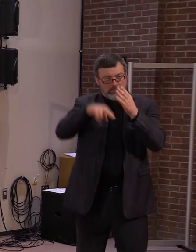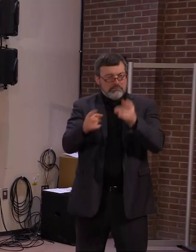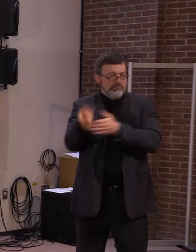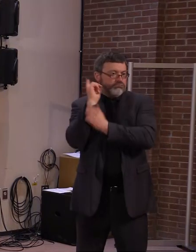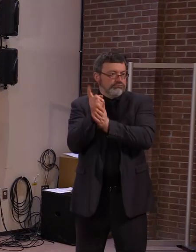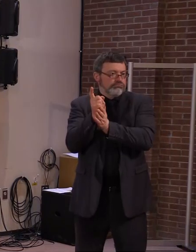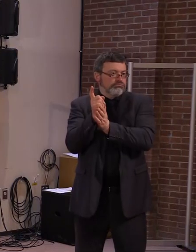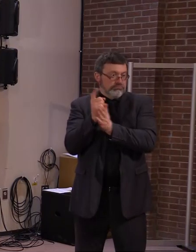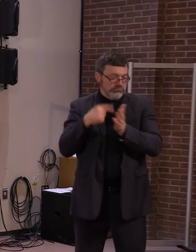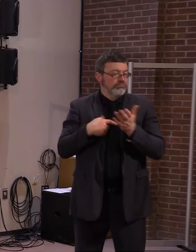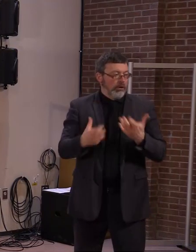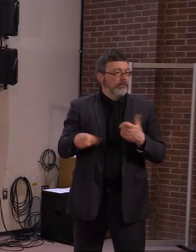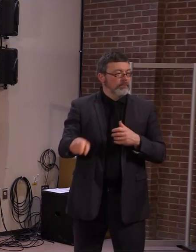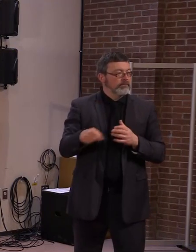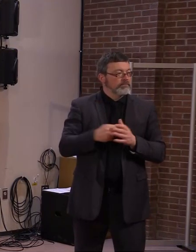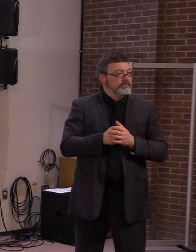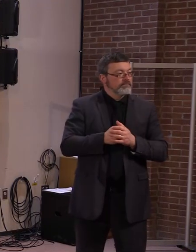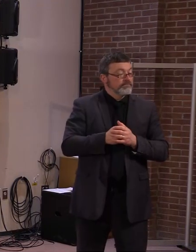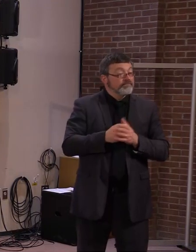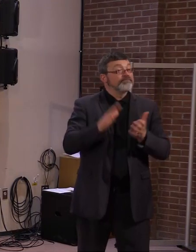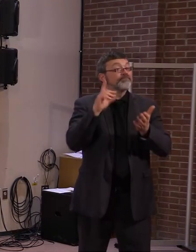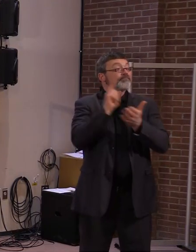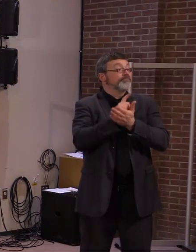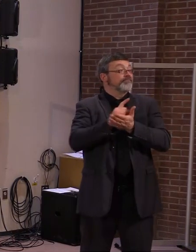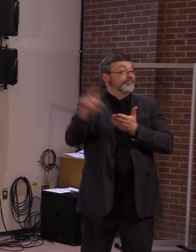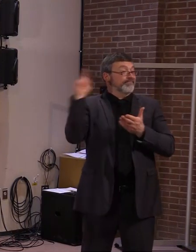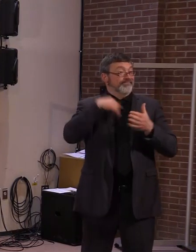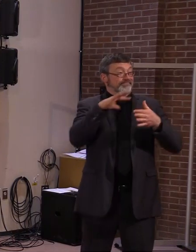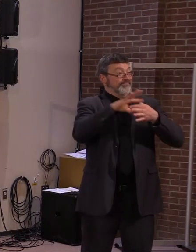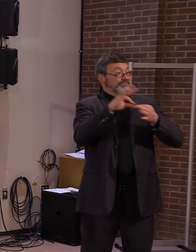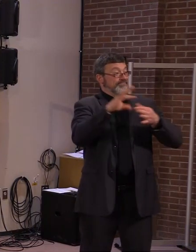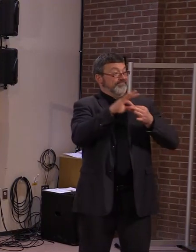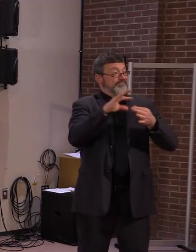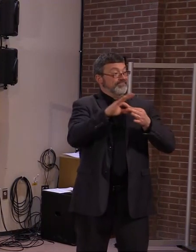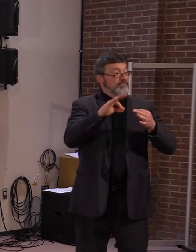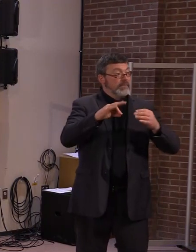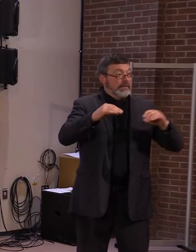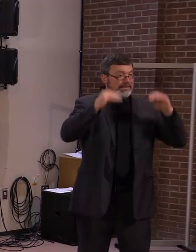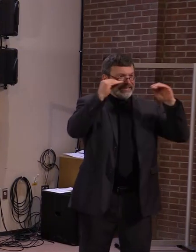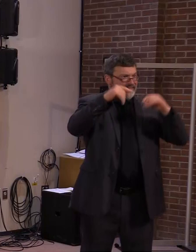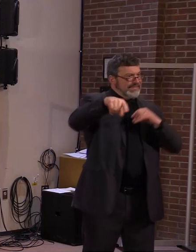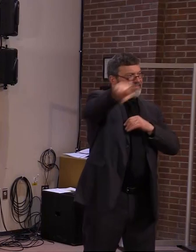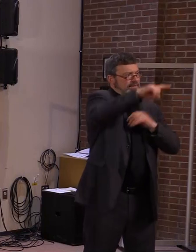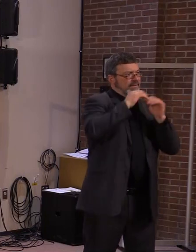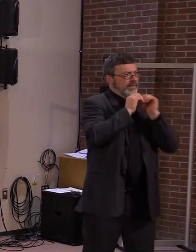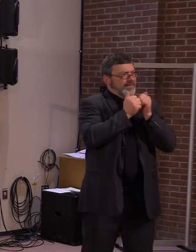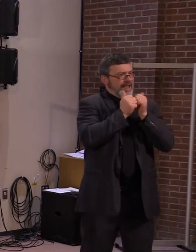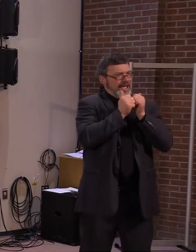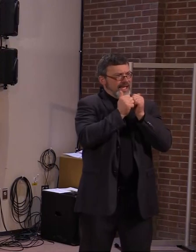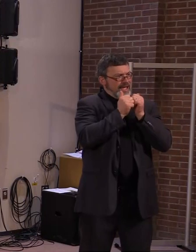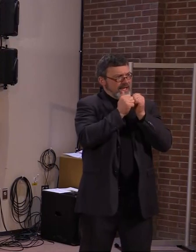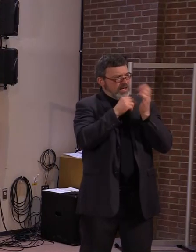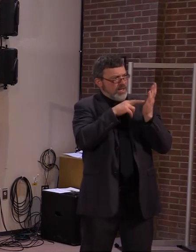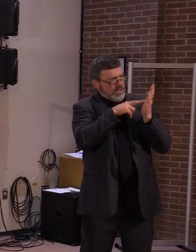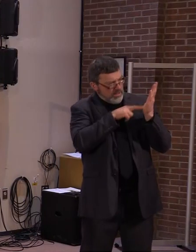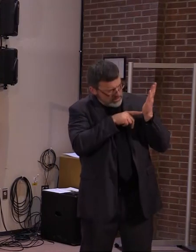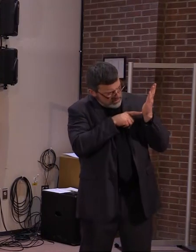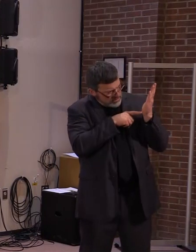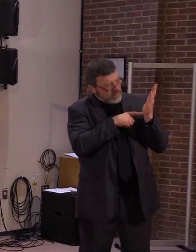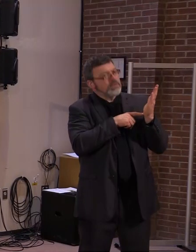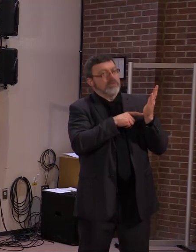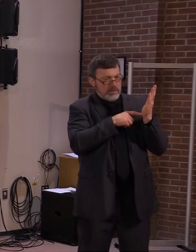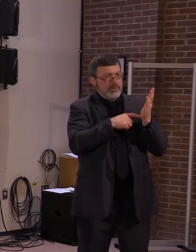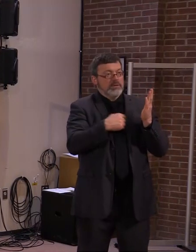in the testing strategy includes educating people on how to respond if they get a positive test at